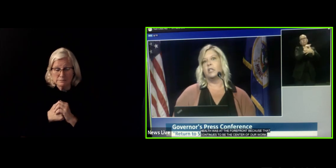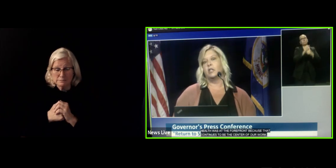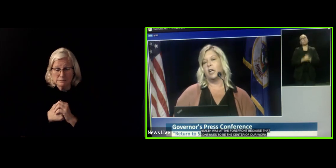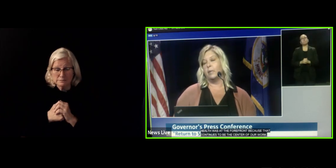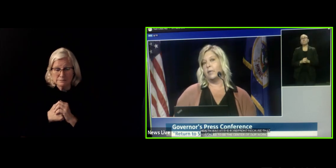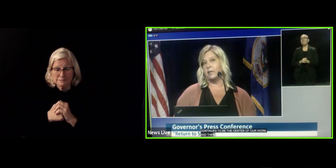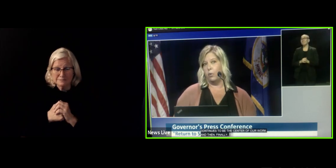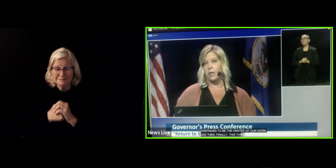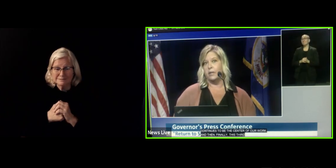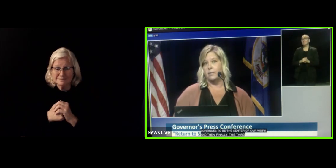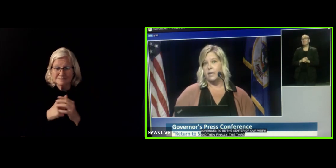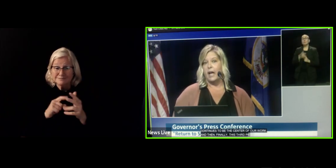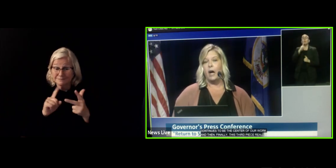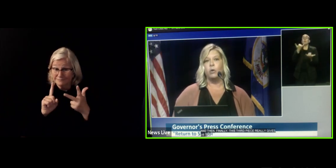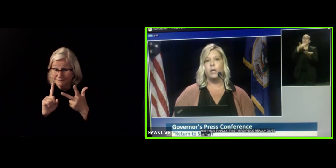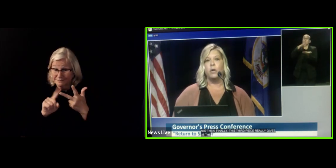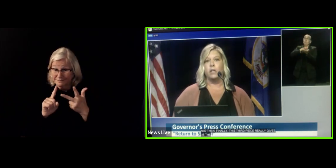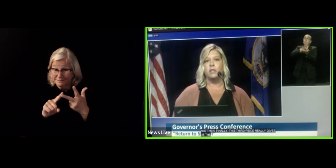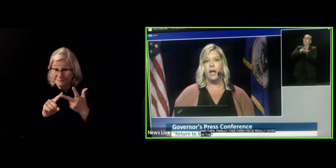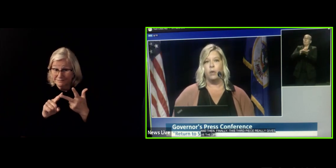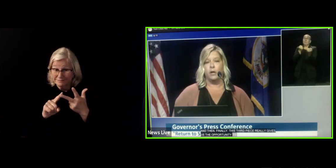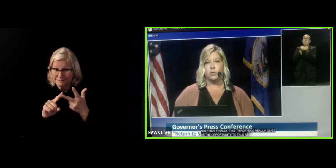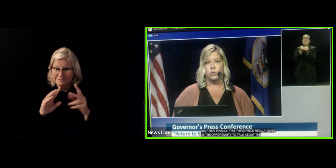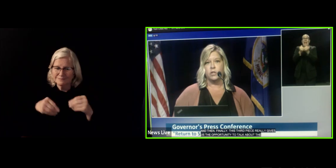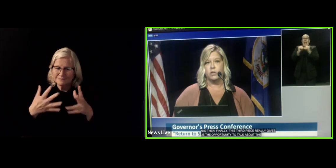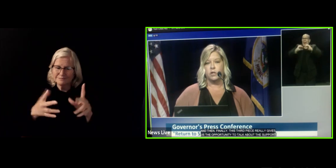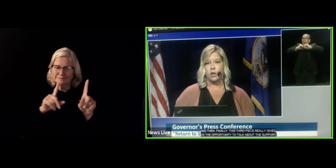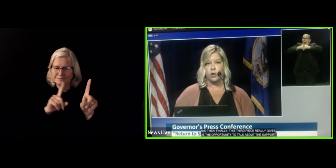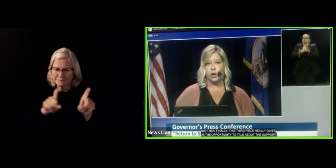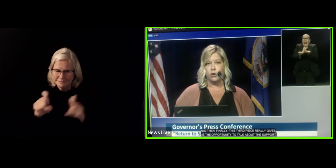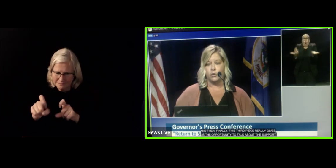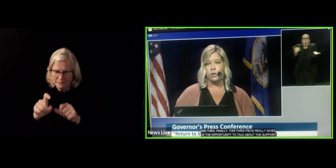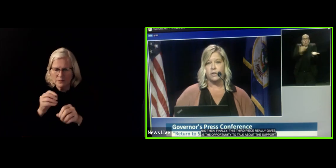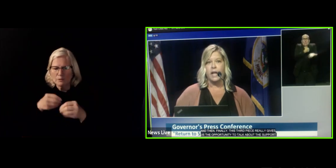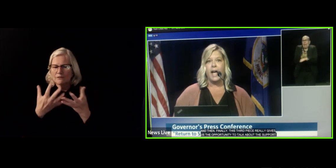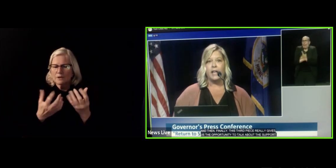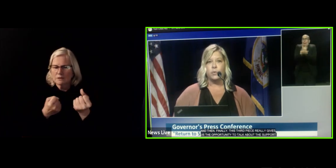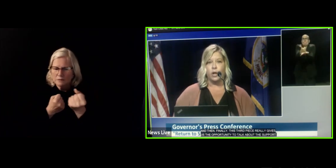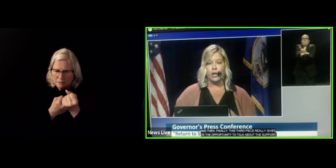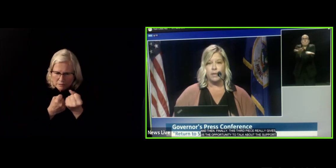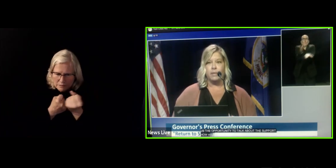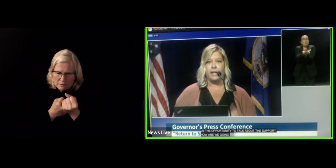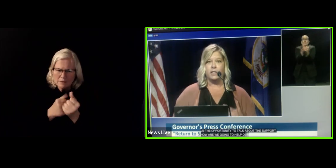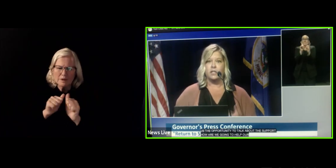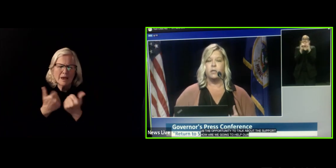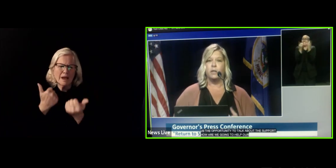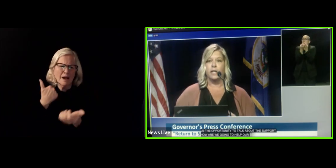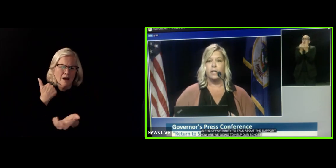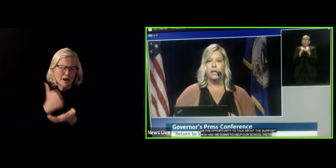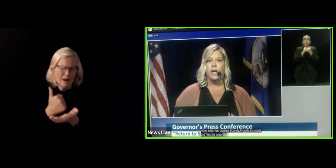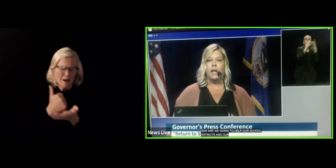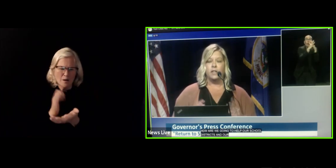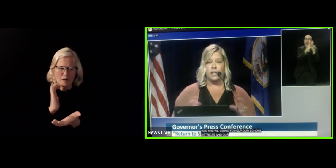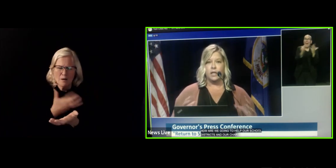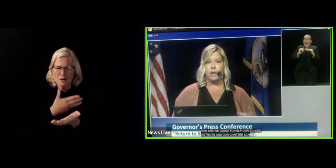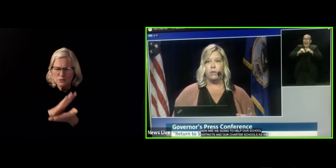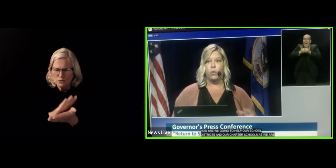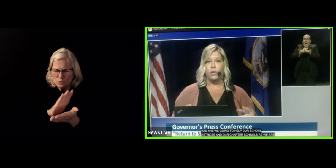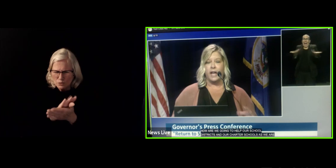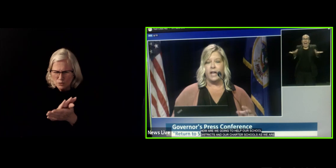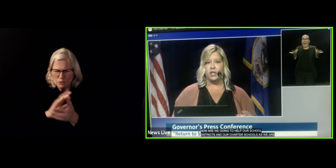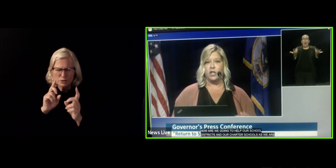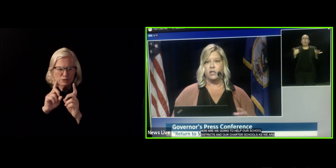opportunity to talk about the support. How are we going to help our school districts and our charter schools as we are coming back into the building and thinking